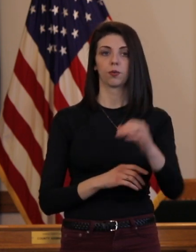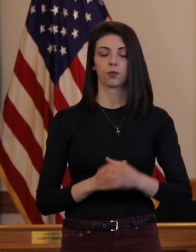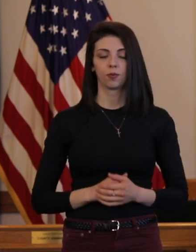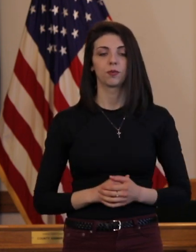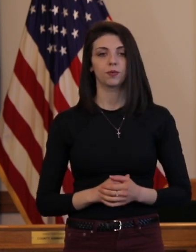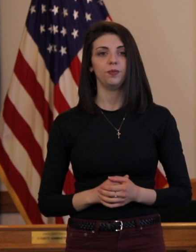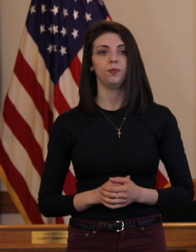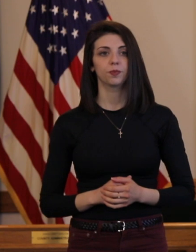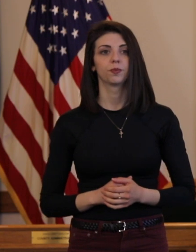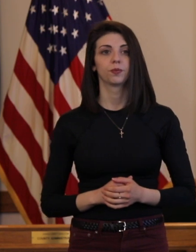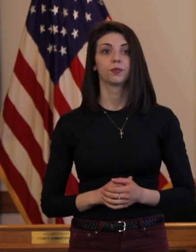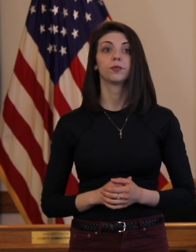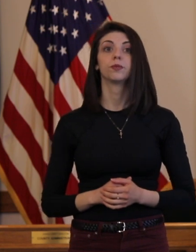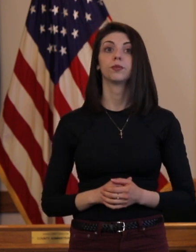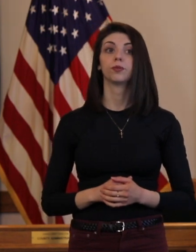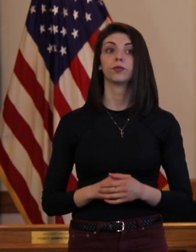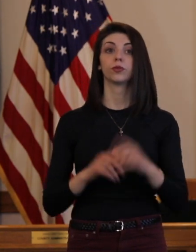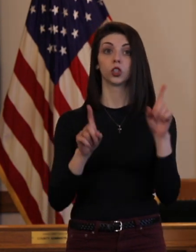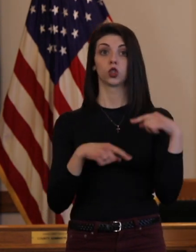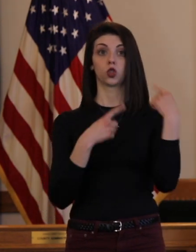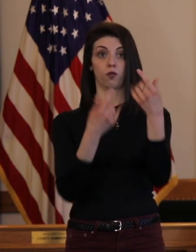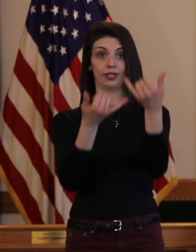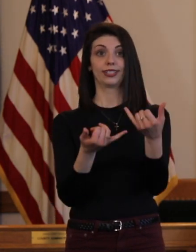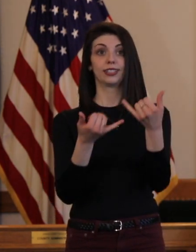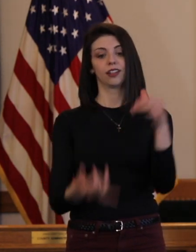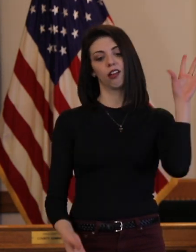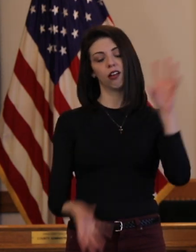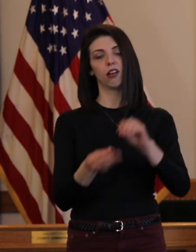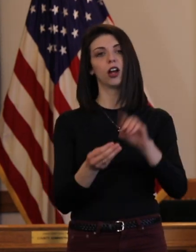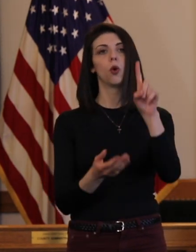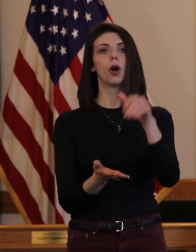315-349-3330. So as of today, we've had